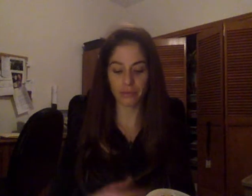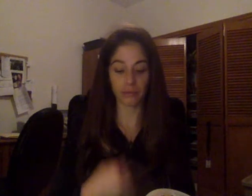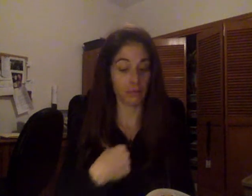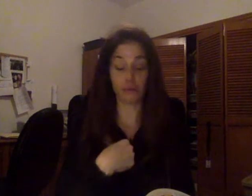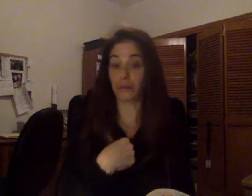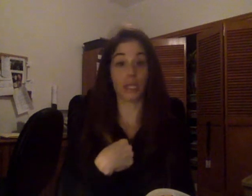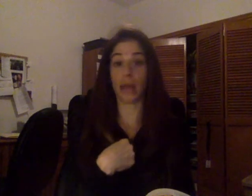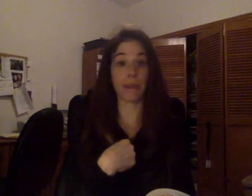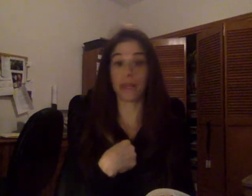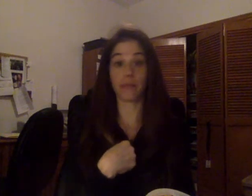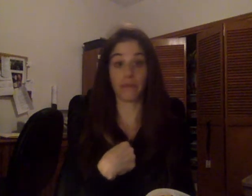Not me.